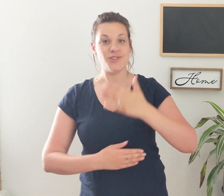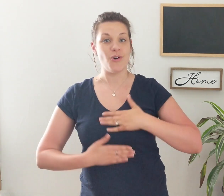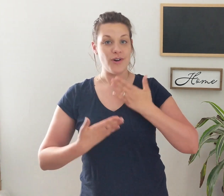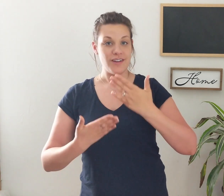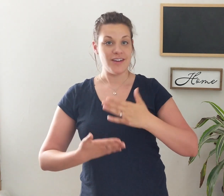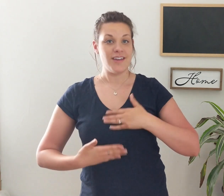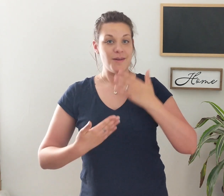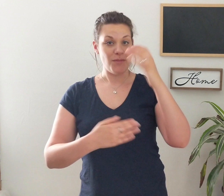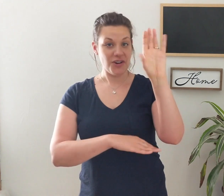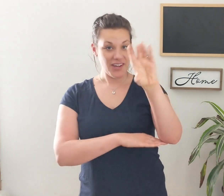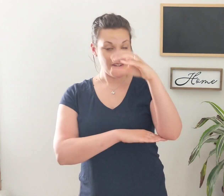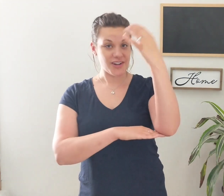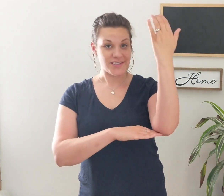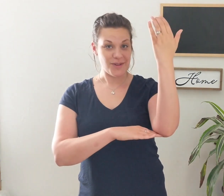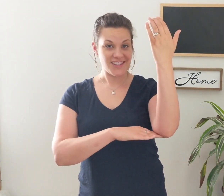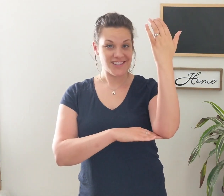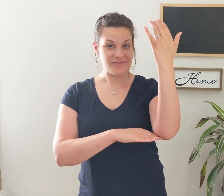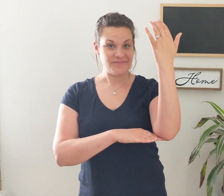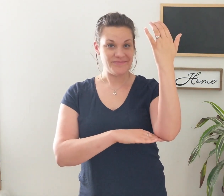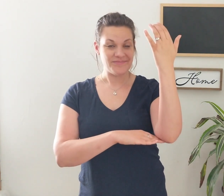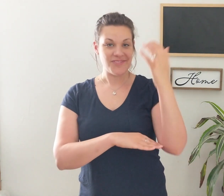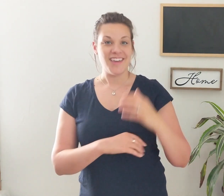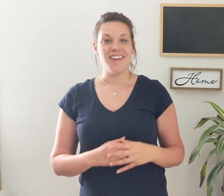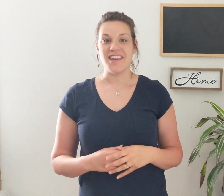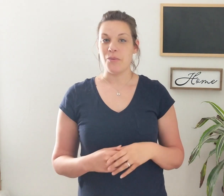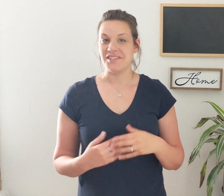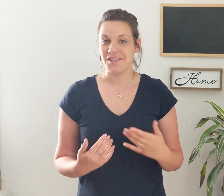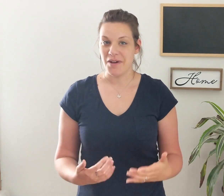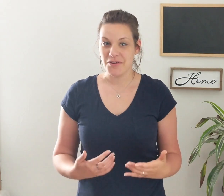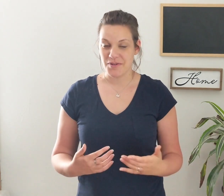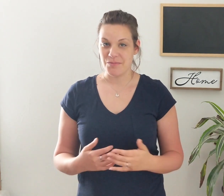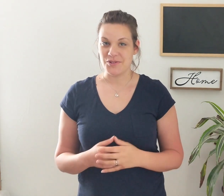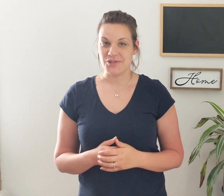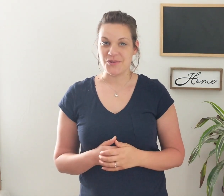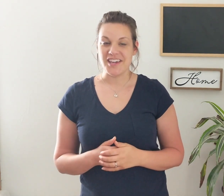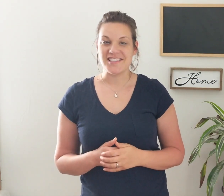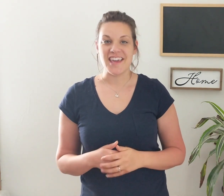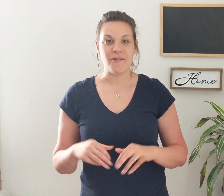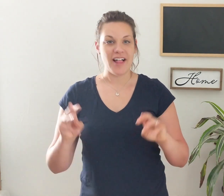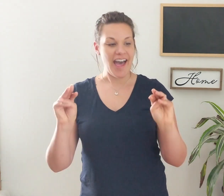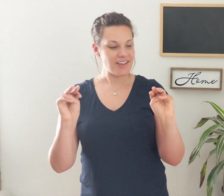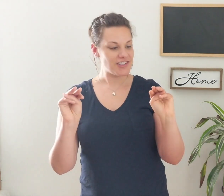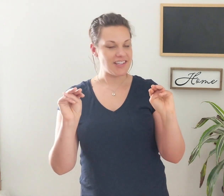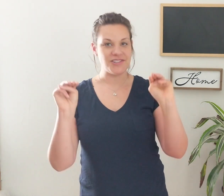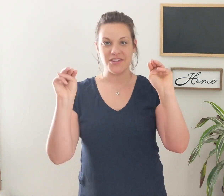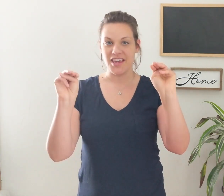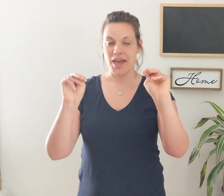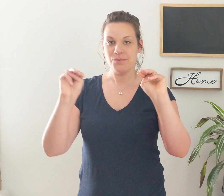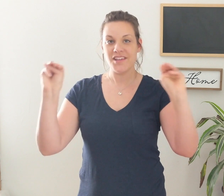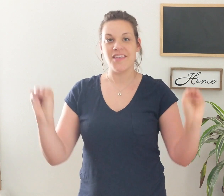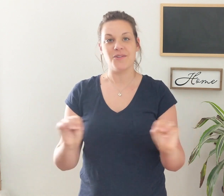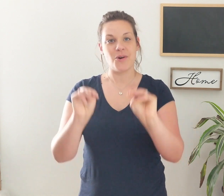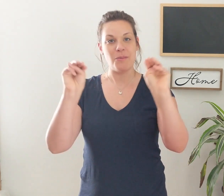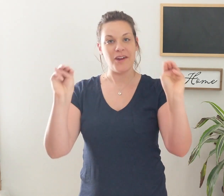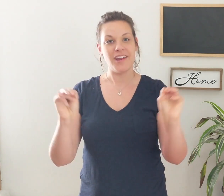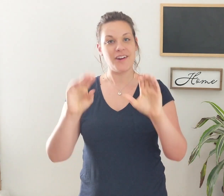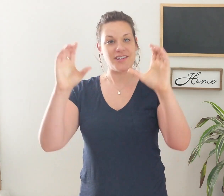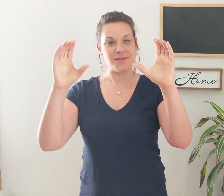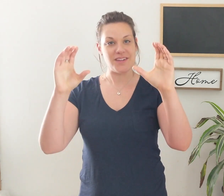So Merry Christmas. Now what some other people do is they will actually do the M's and they'll go Merry